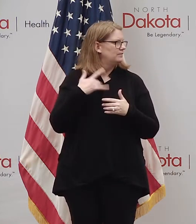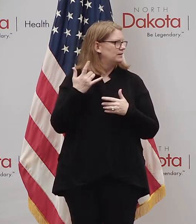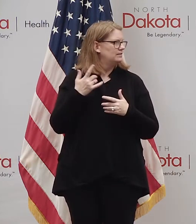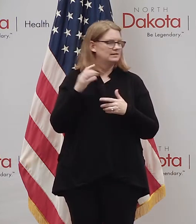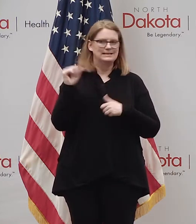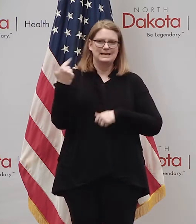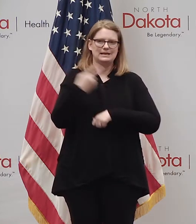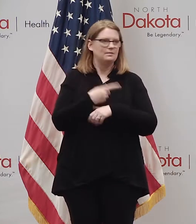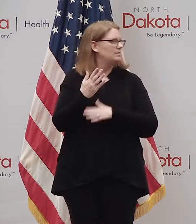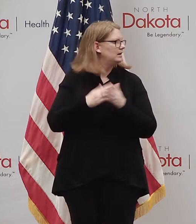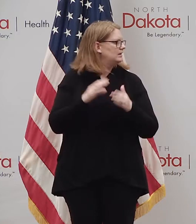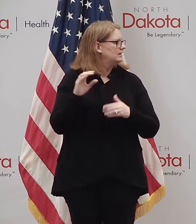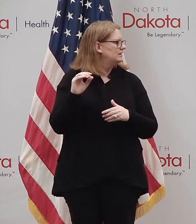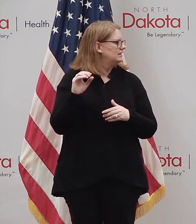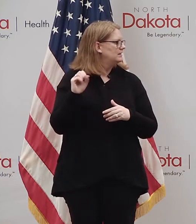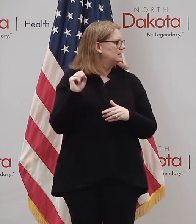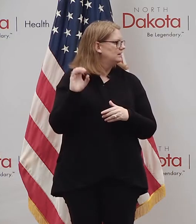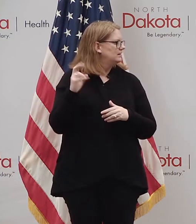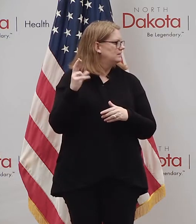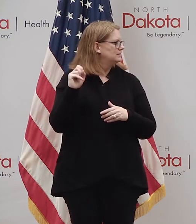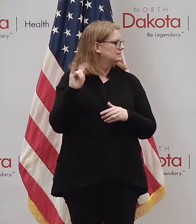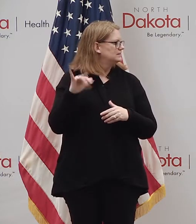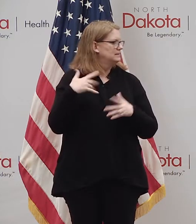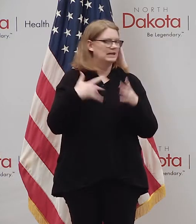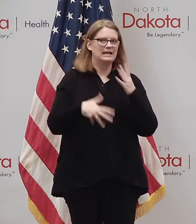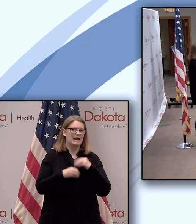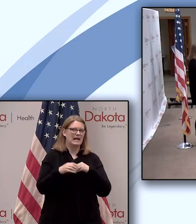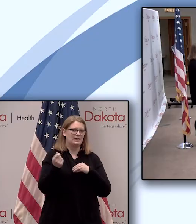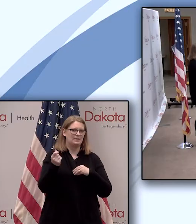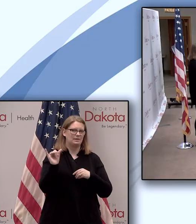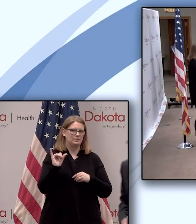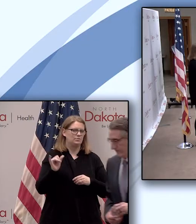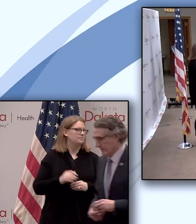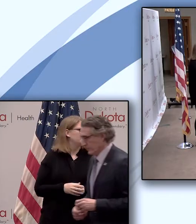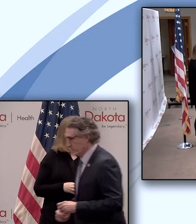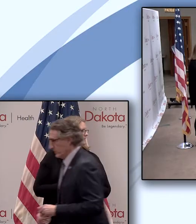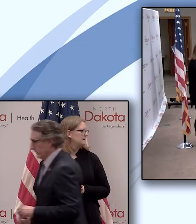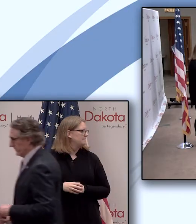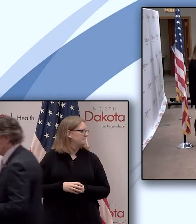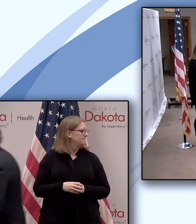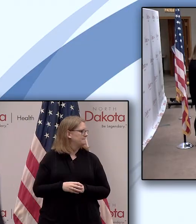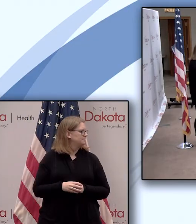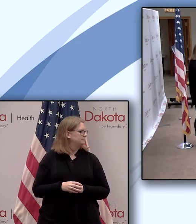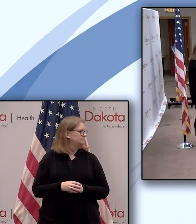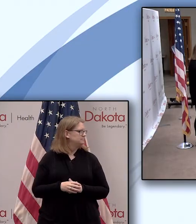piece. But Christie, anything you want to add to that? Okay.